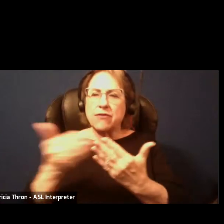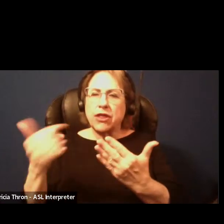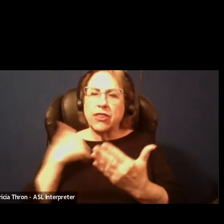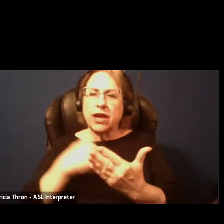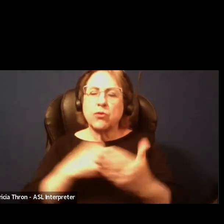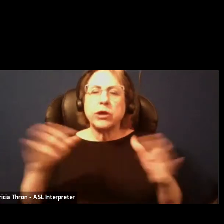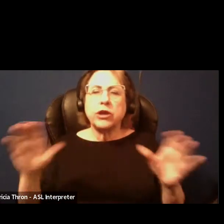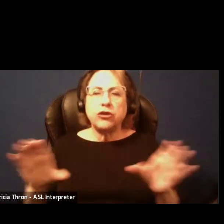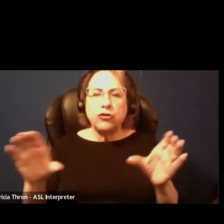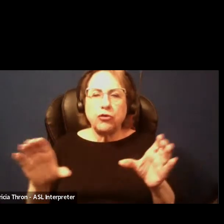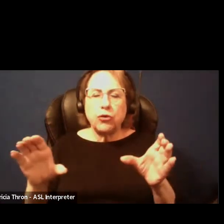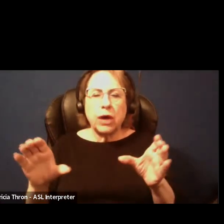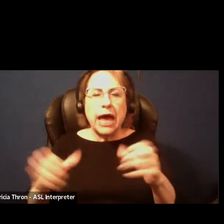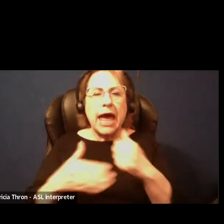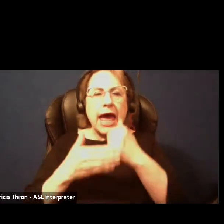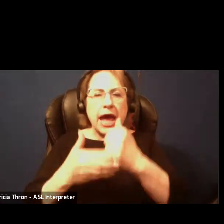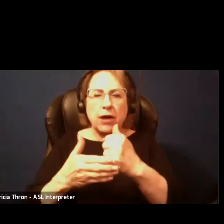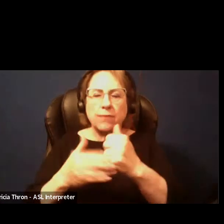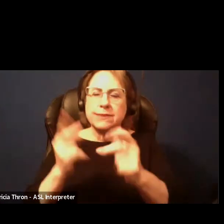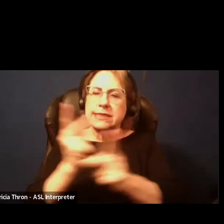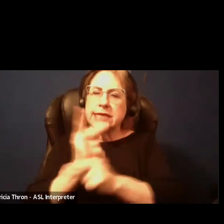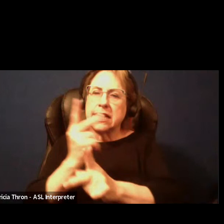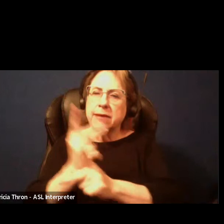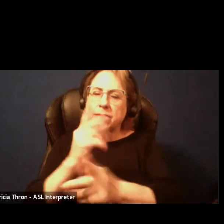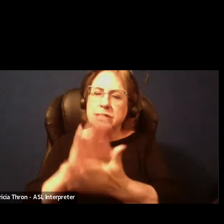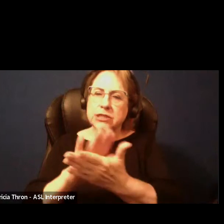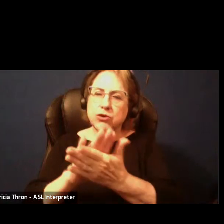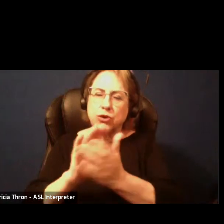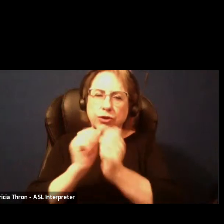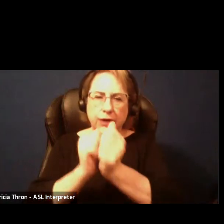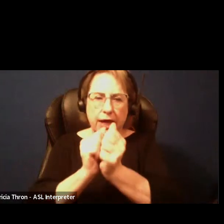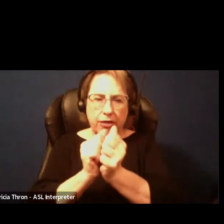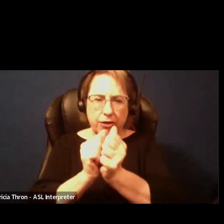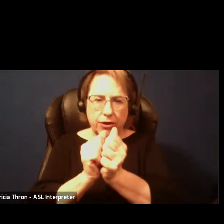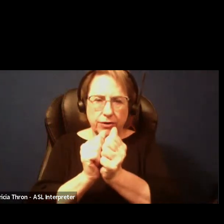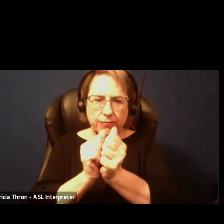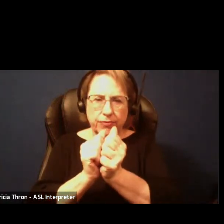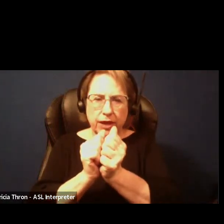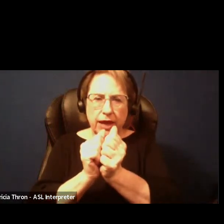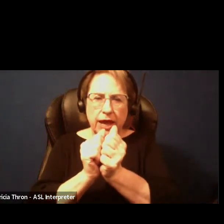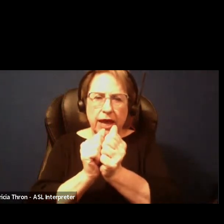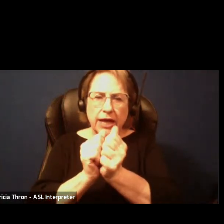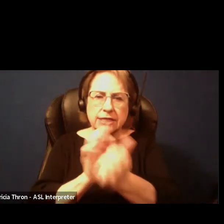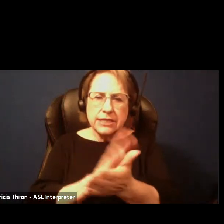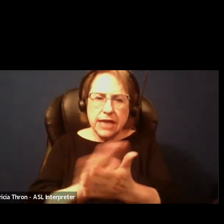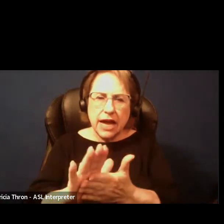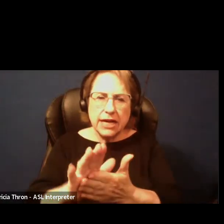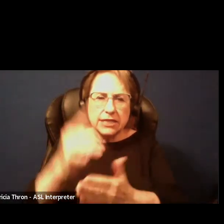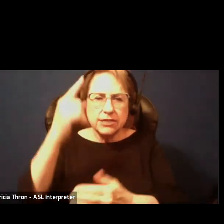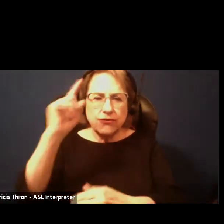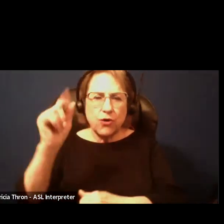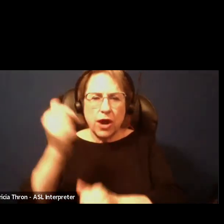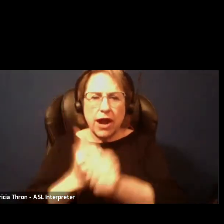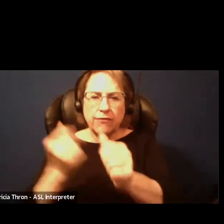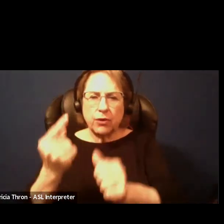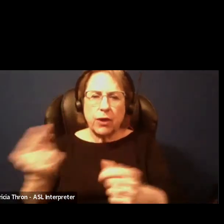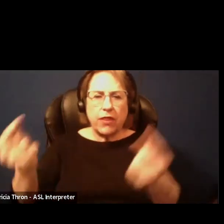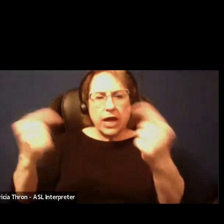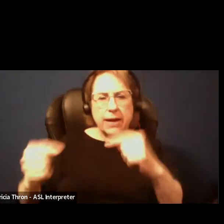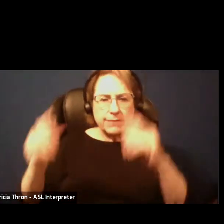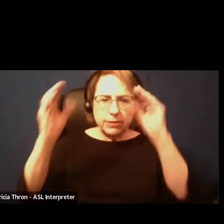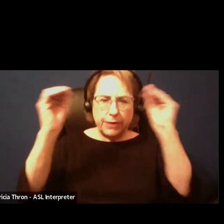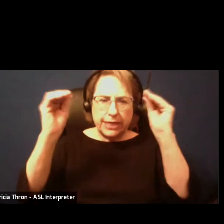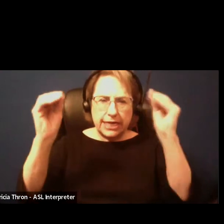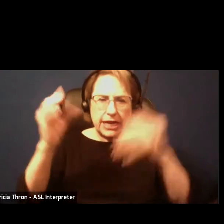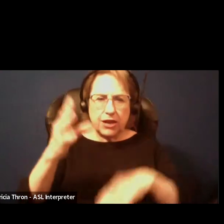school together. So it's nice for everyone to come to teach at and to be a student. So actually I planned this to be a report